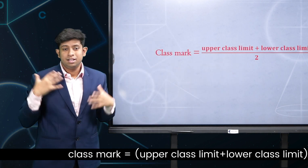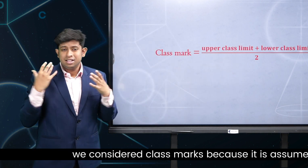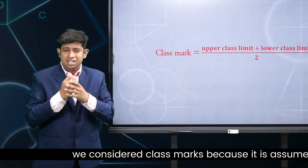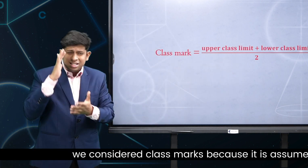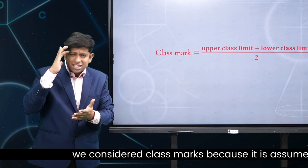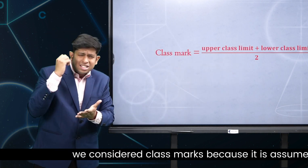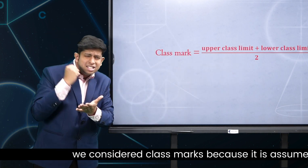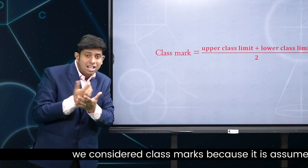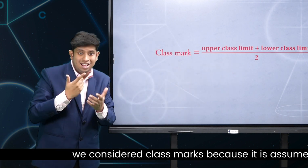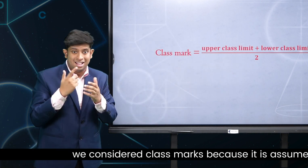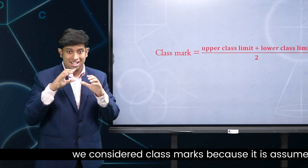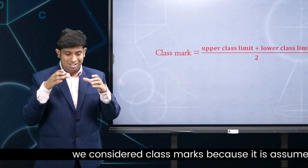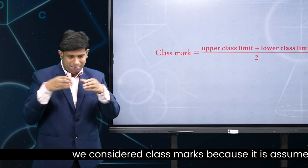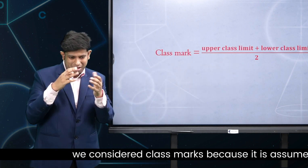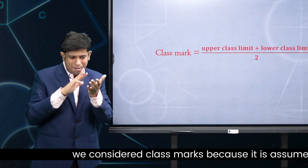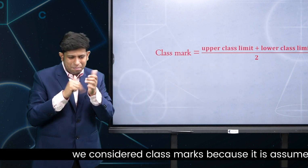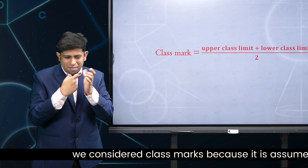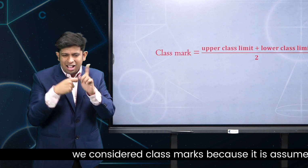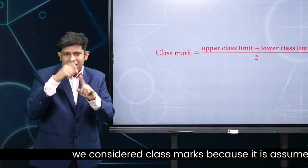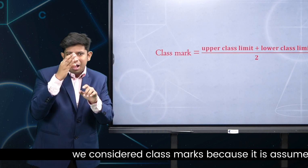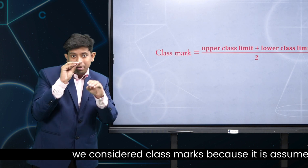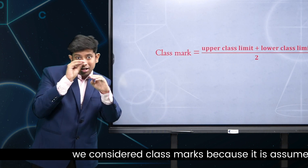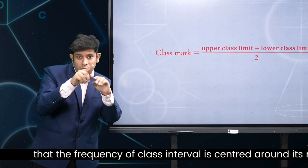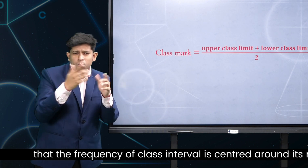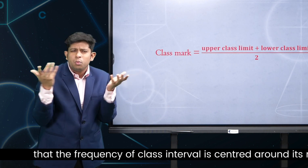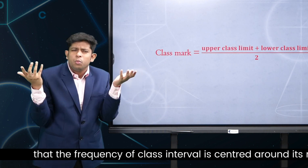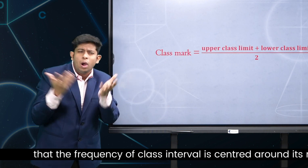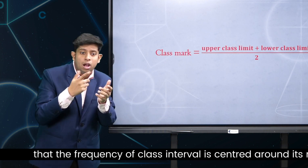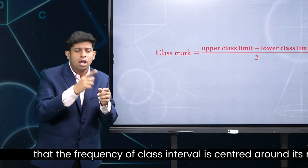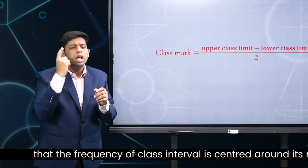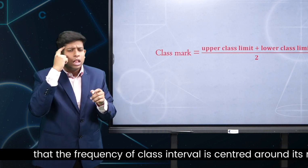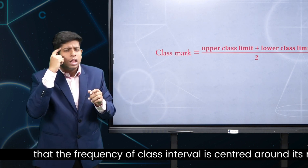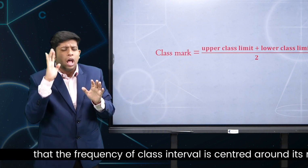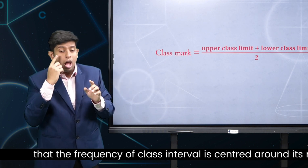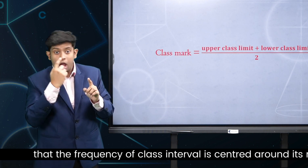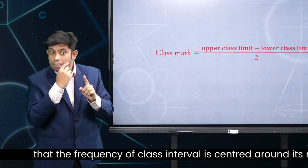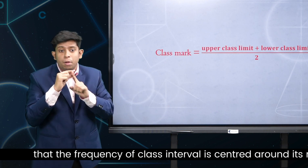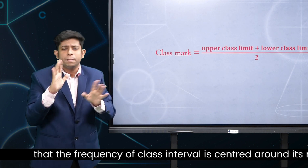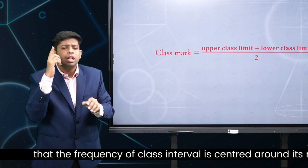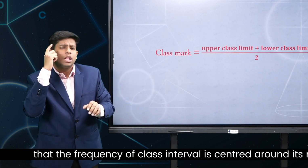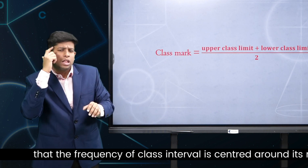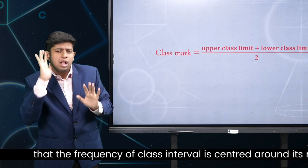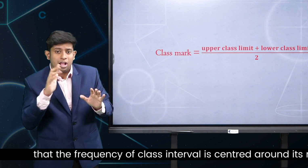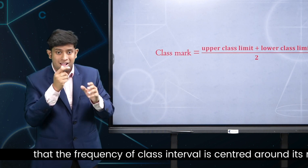We considered class marks because it is assumed that the frequency of class interval is centered around its